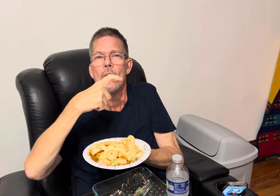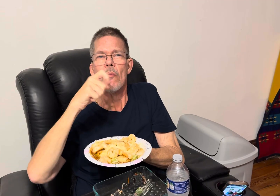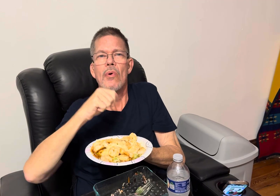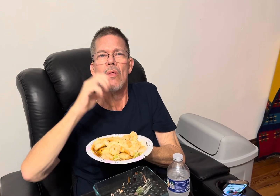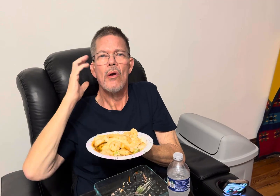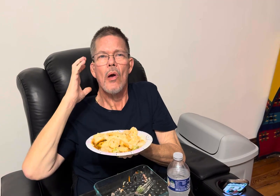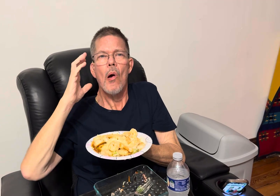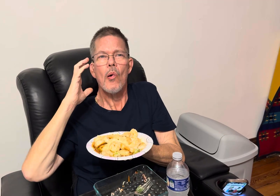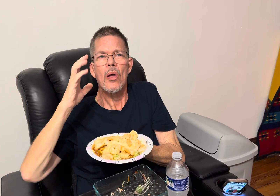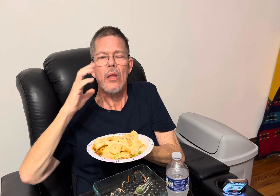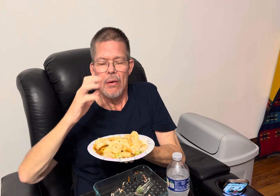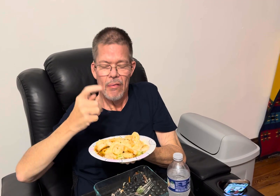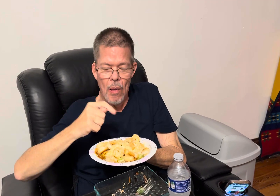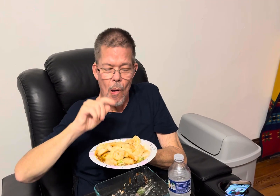Oh, shrimp with coconut flour